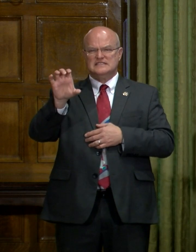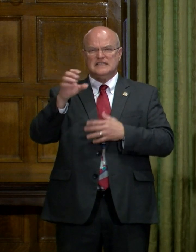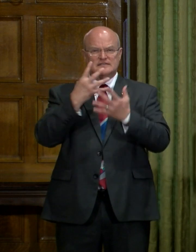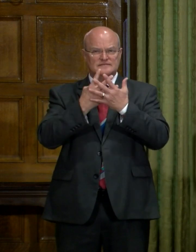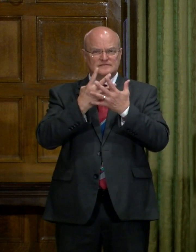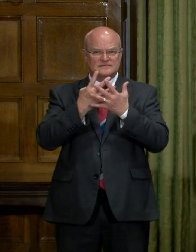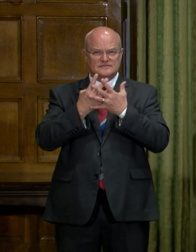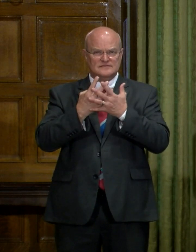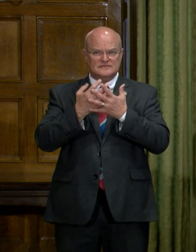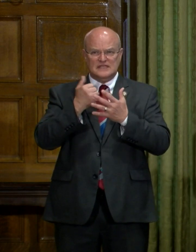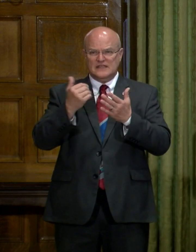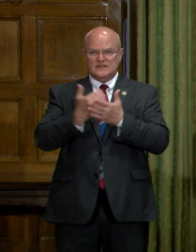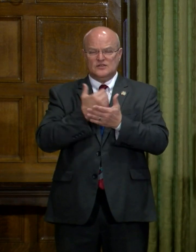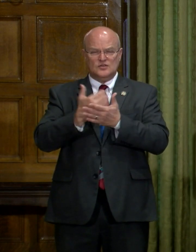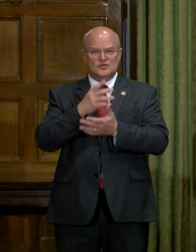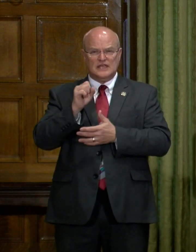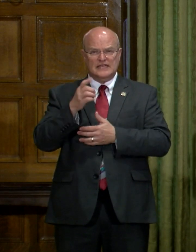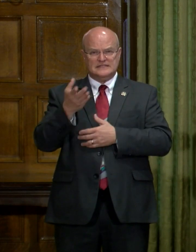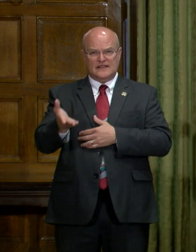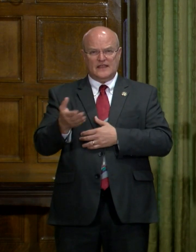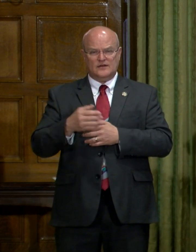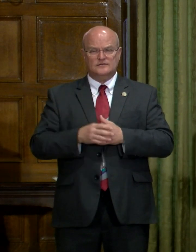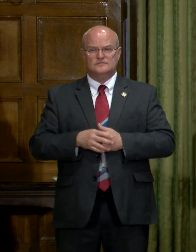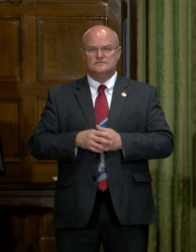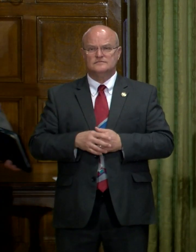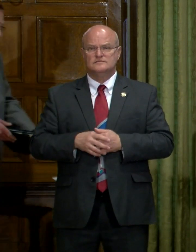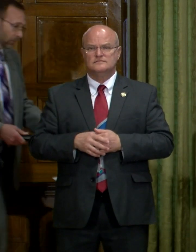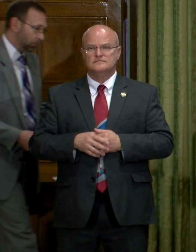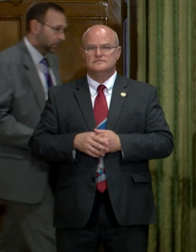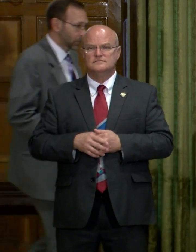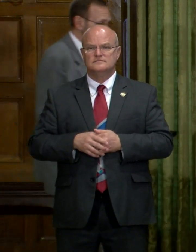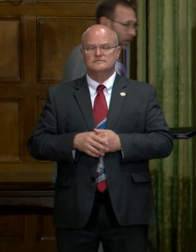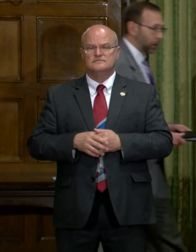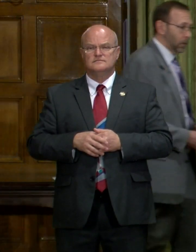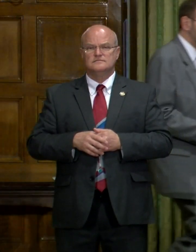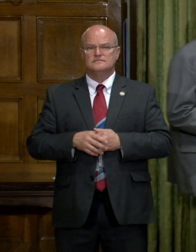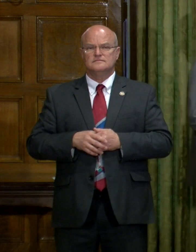Correctional Facility or any of the new cases from there?